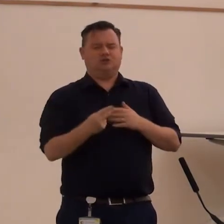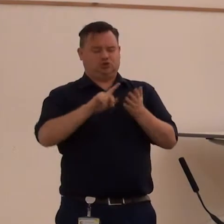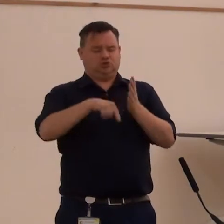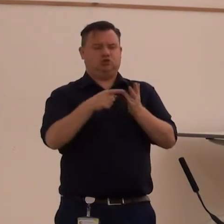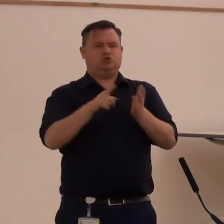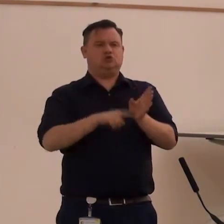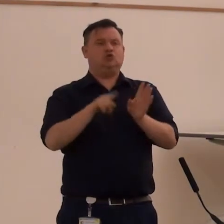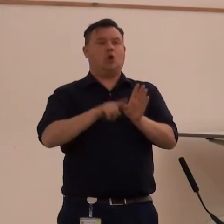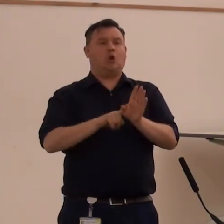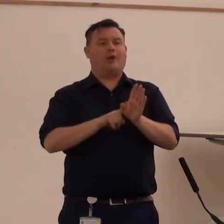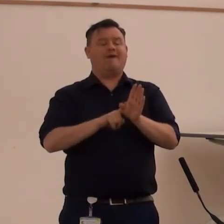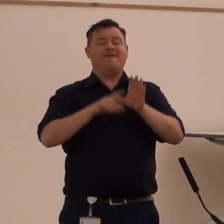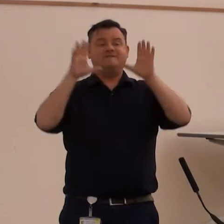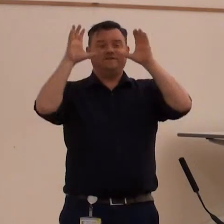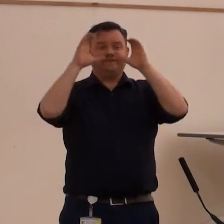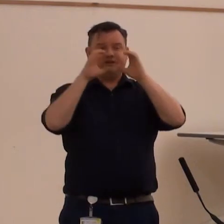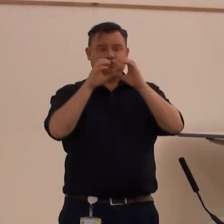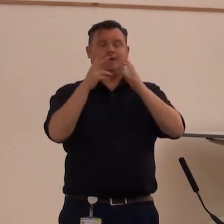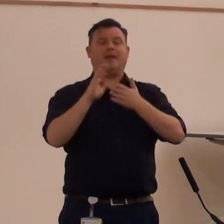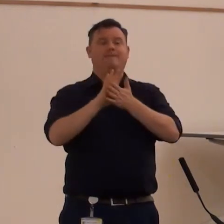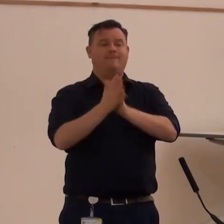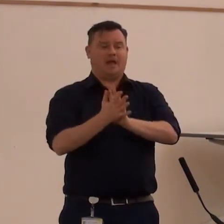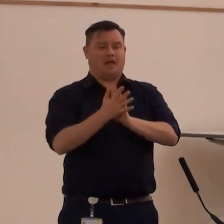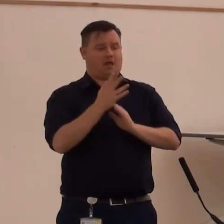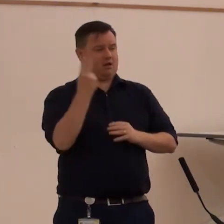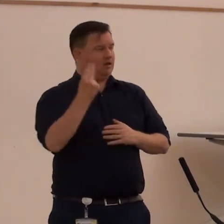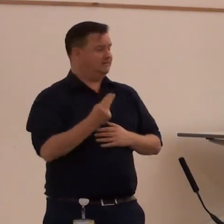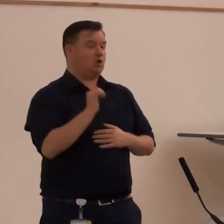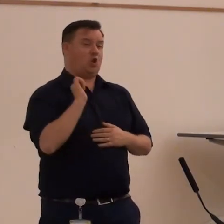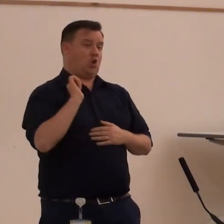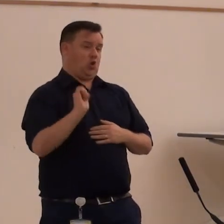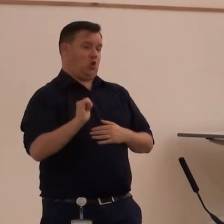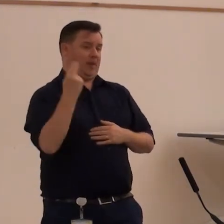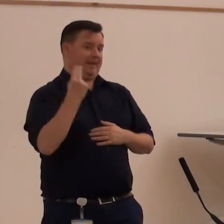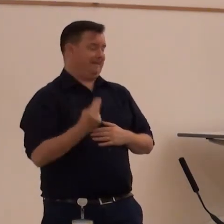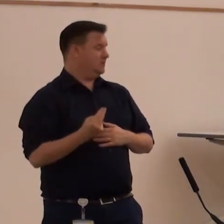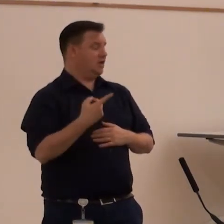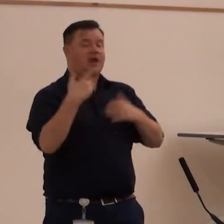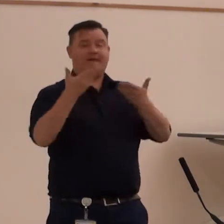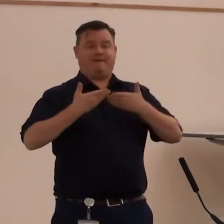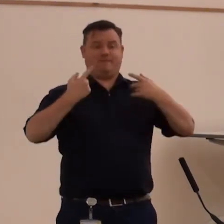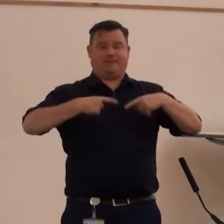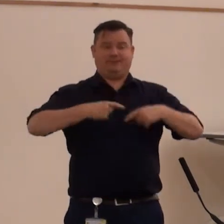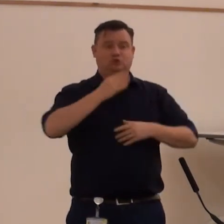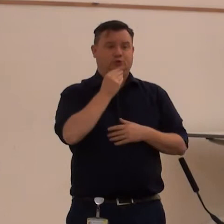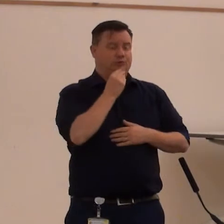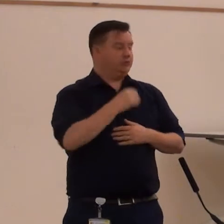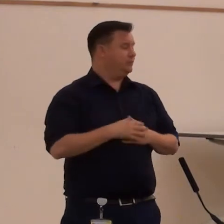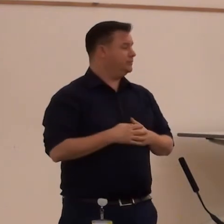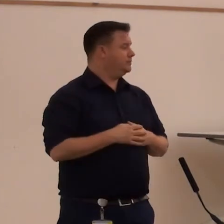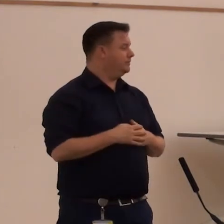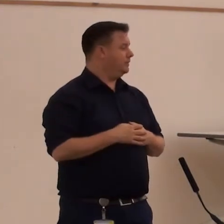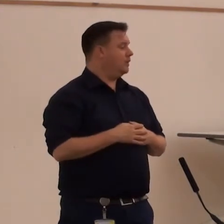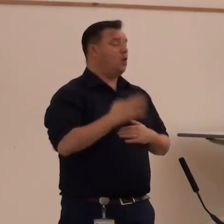who was officially a paired artist. And this is one of Joya's images. She gave us permission to use this. And when